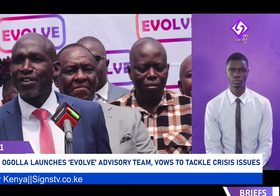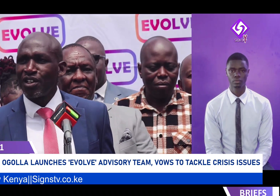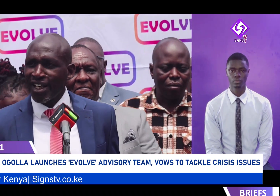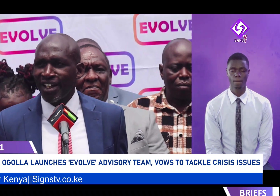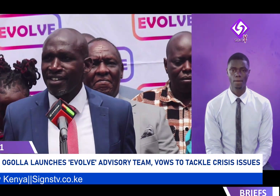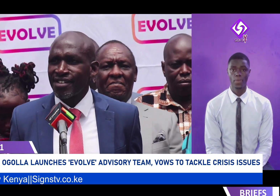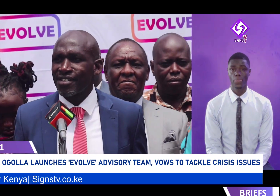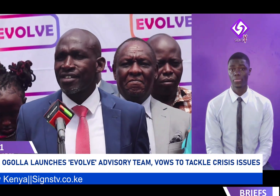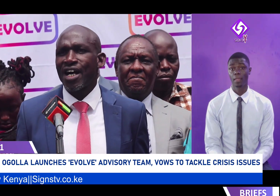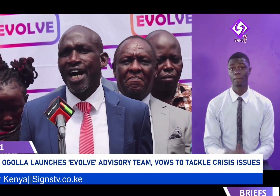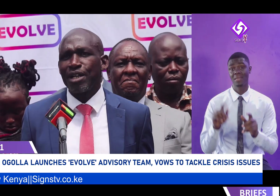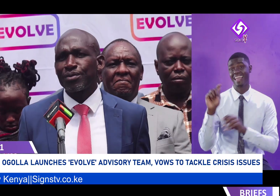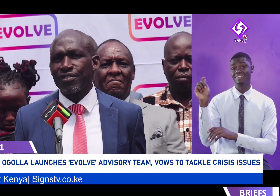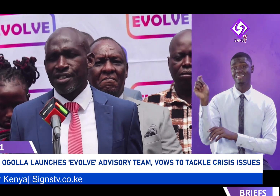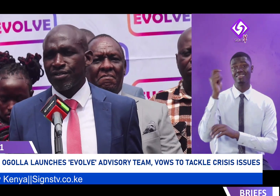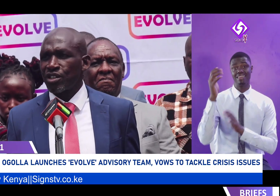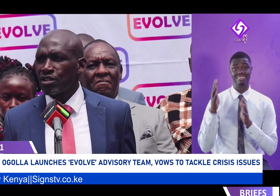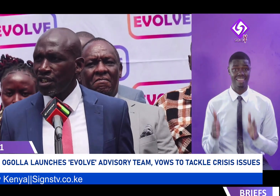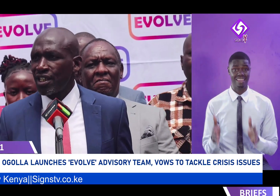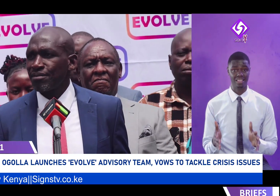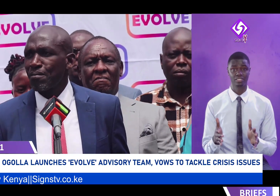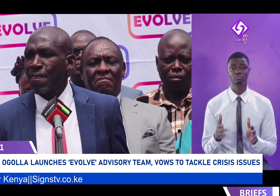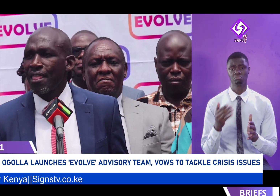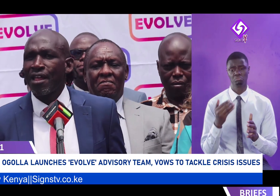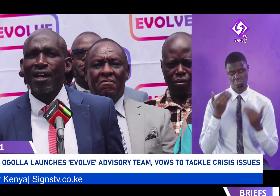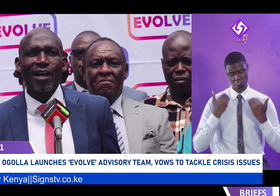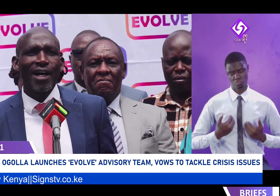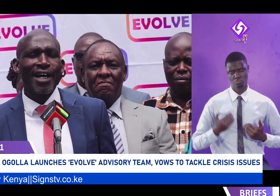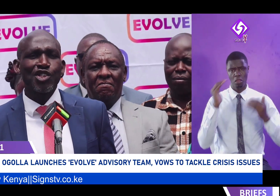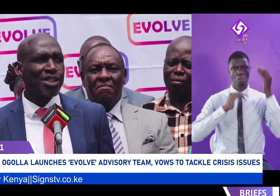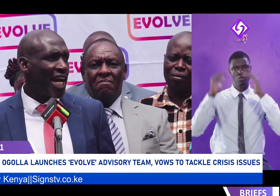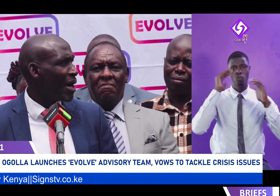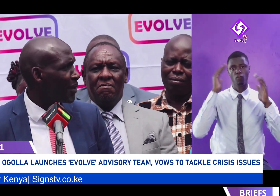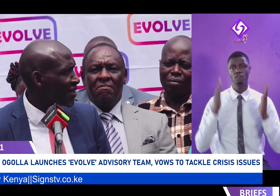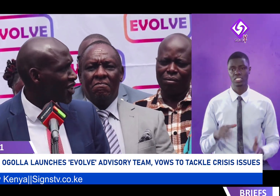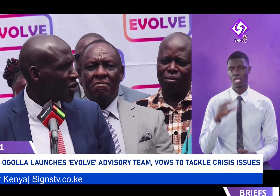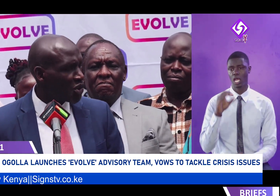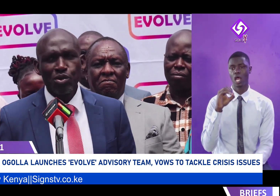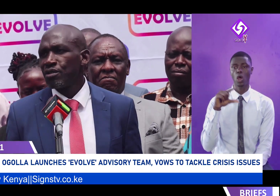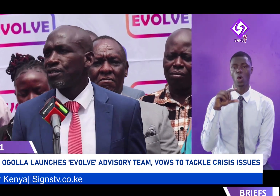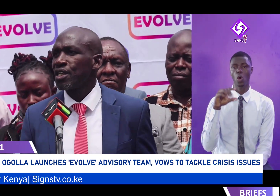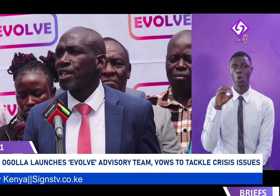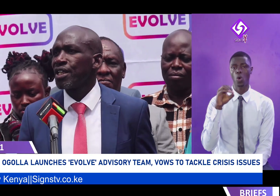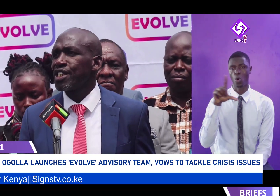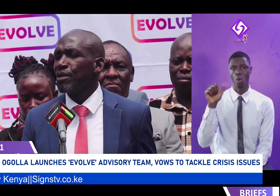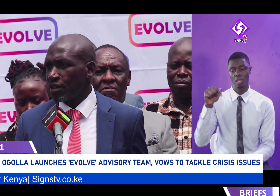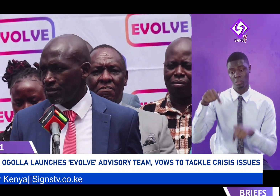Fellow Kenyans, I am Professor Fred Ogolla. Today I present to you Team